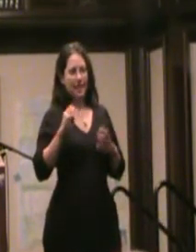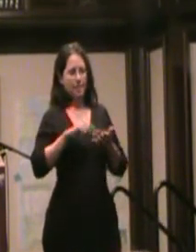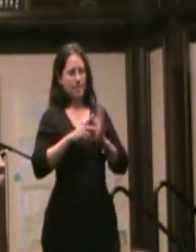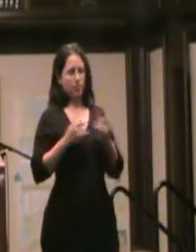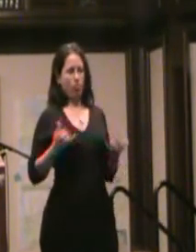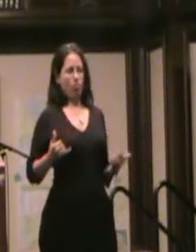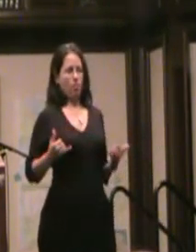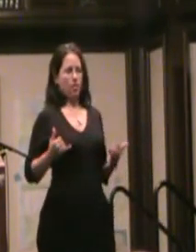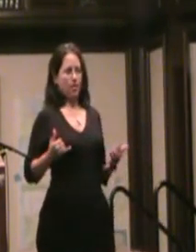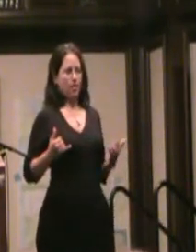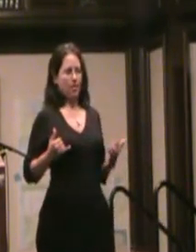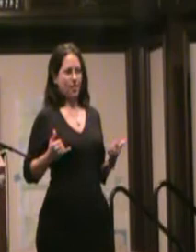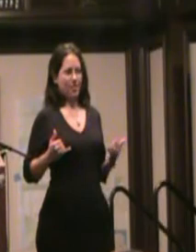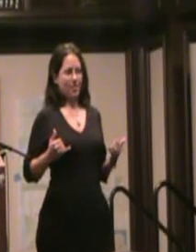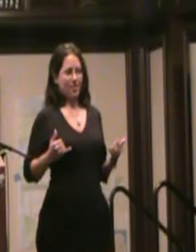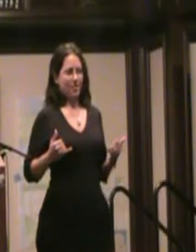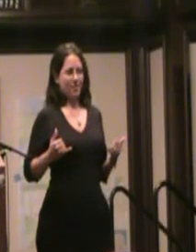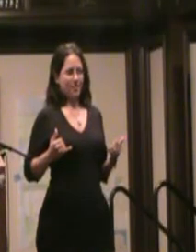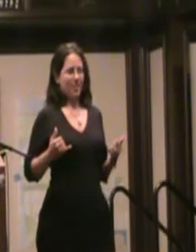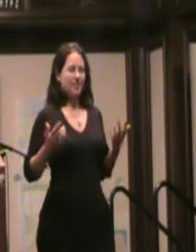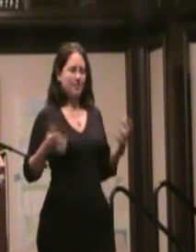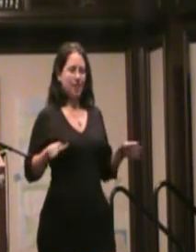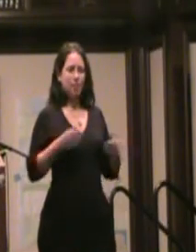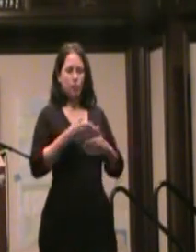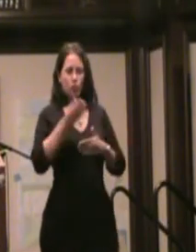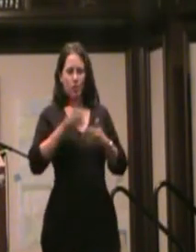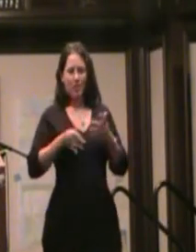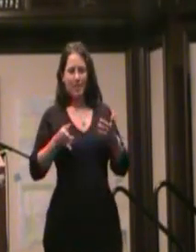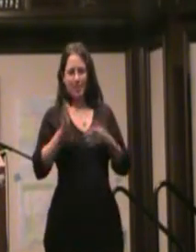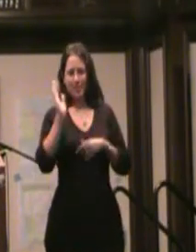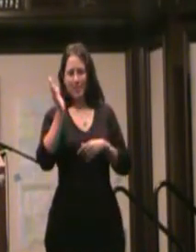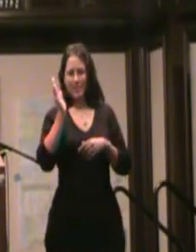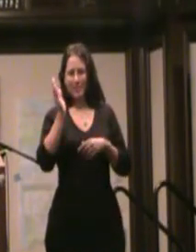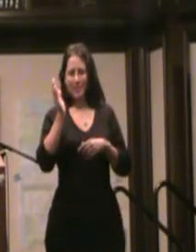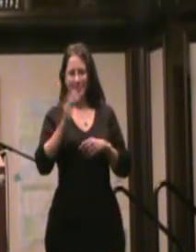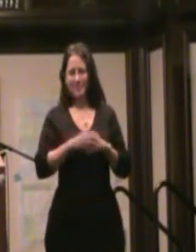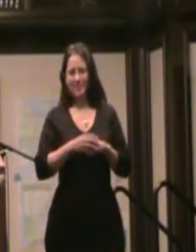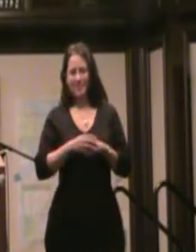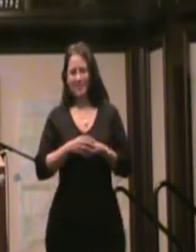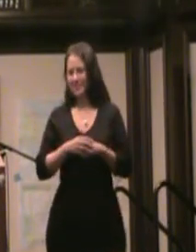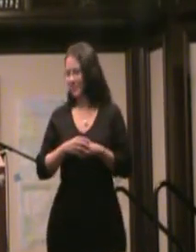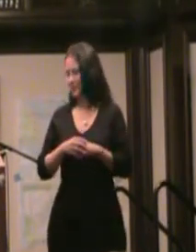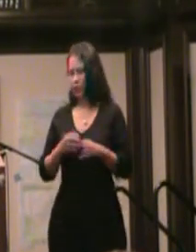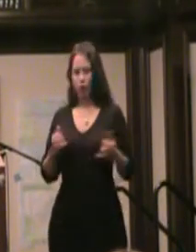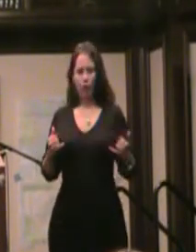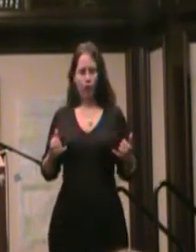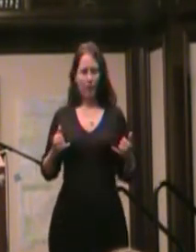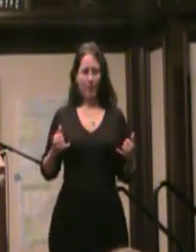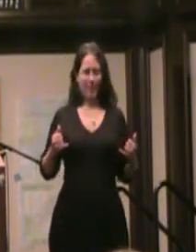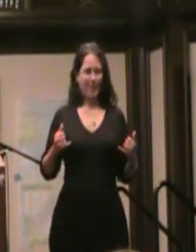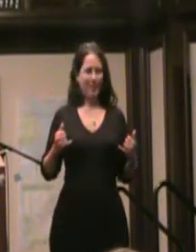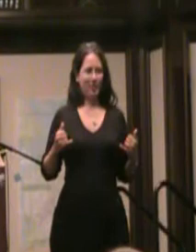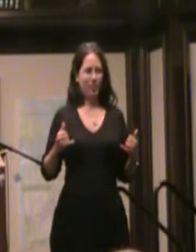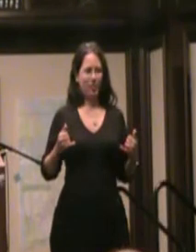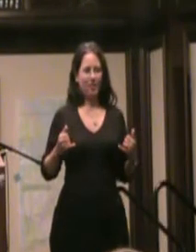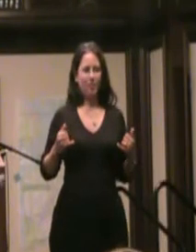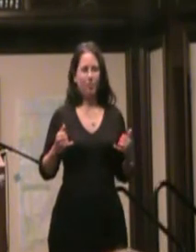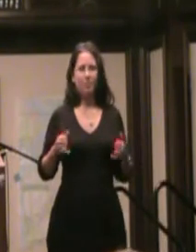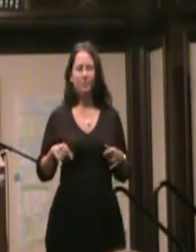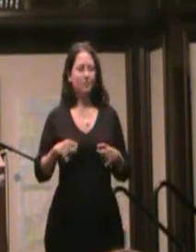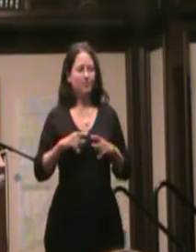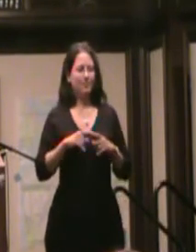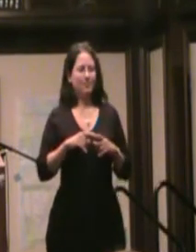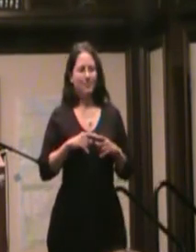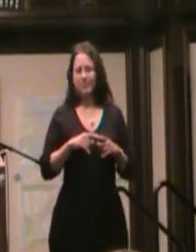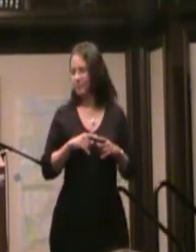Actualmente estamos ya concluyendo esta presentación. Currently, we're getting near the